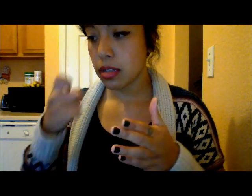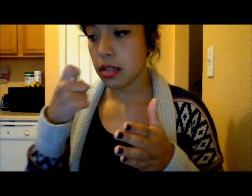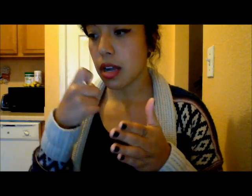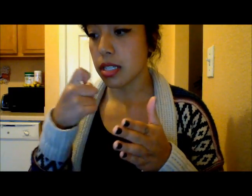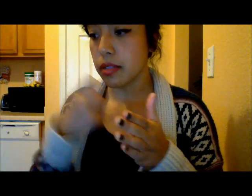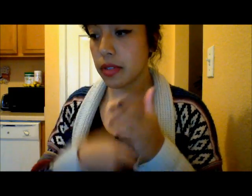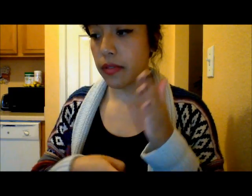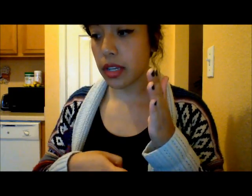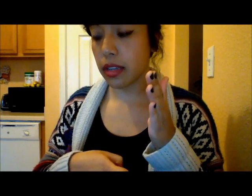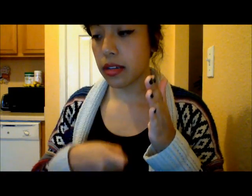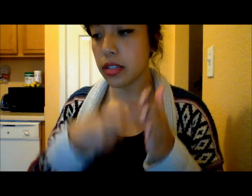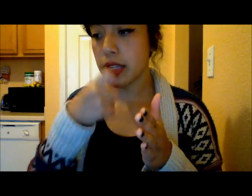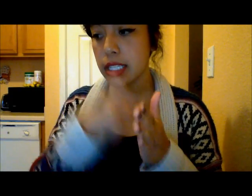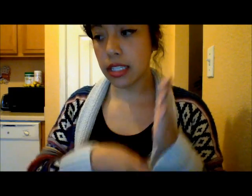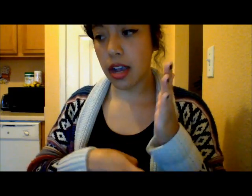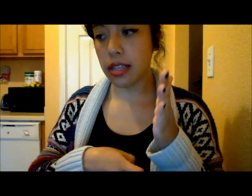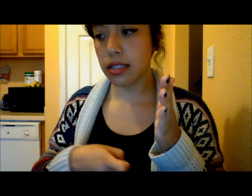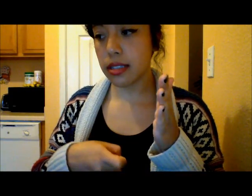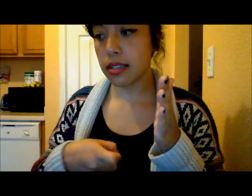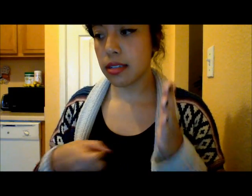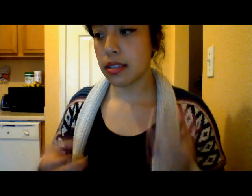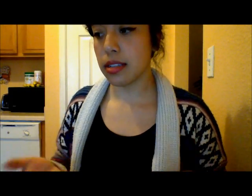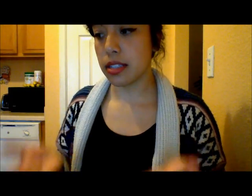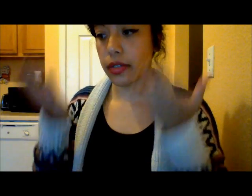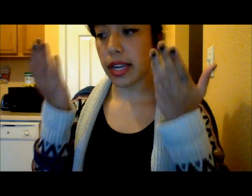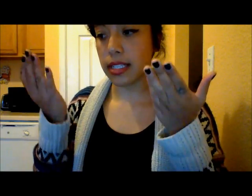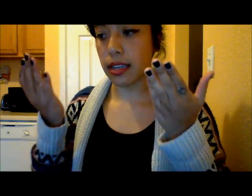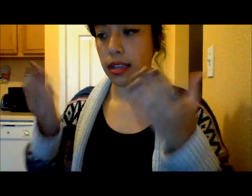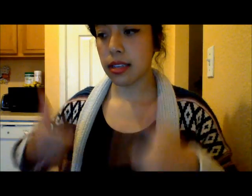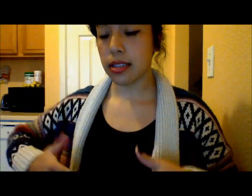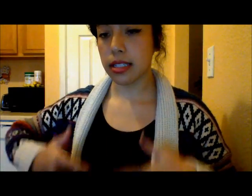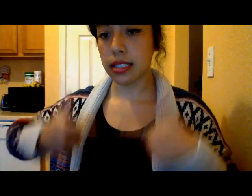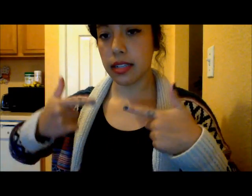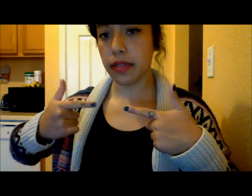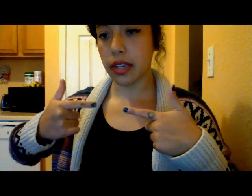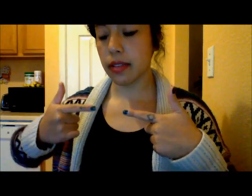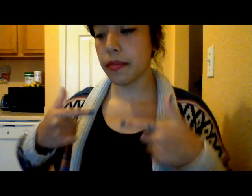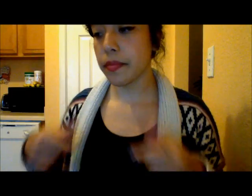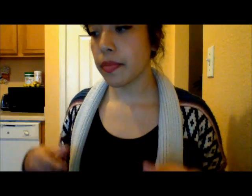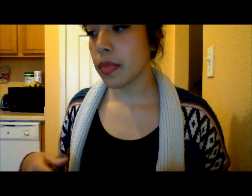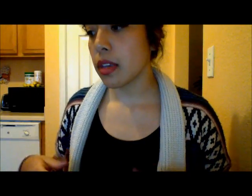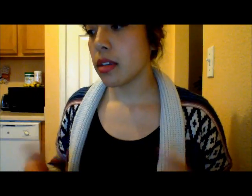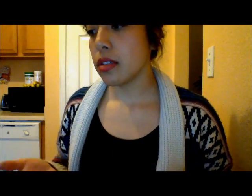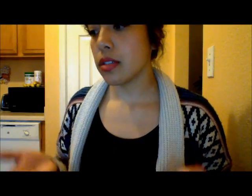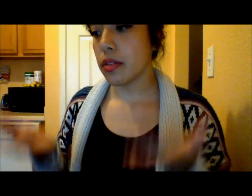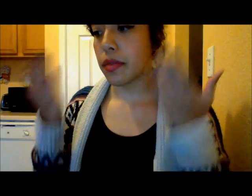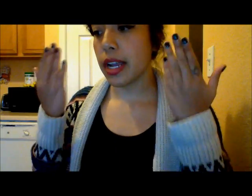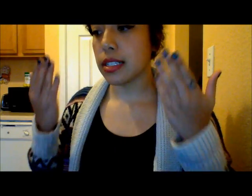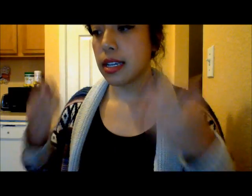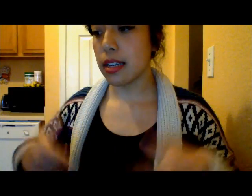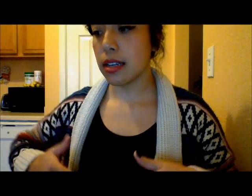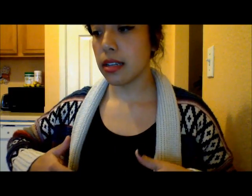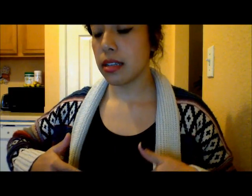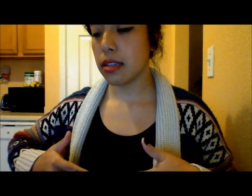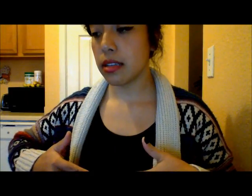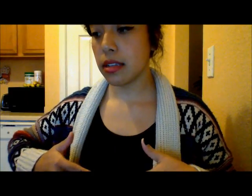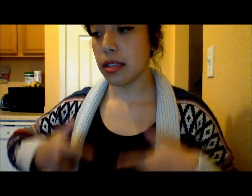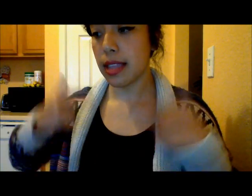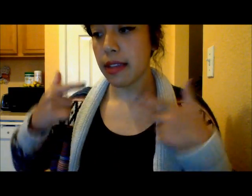the cost of living. So this is cost, this is rising, this is living. So rising